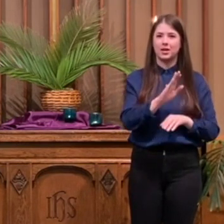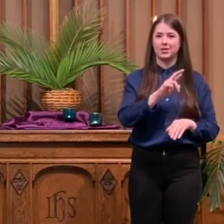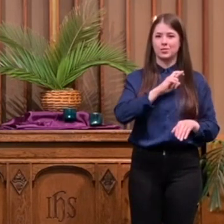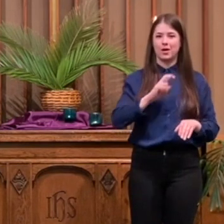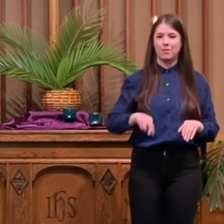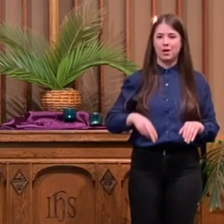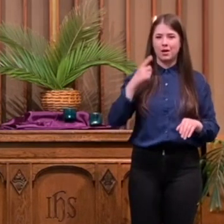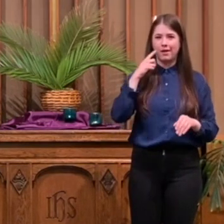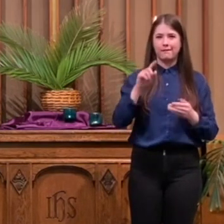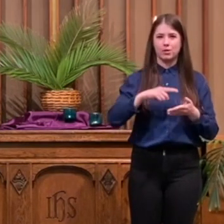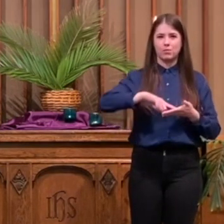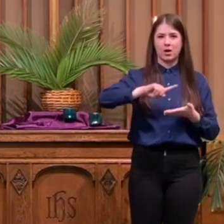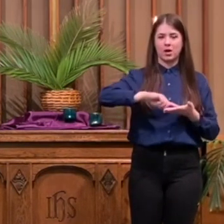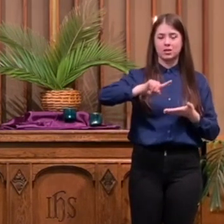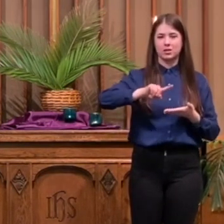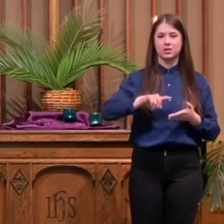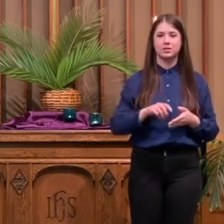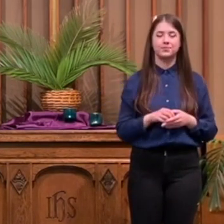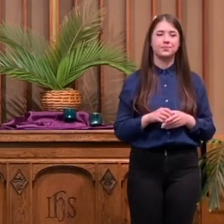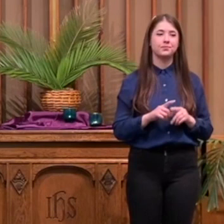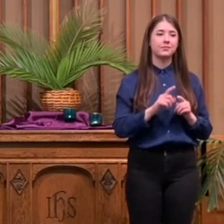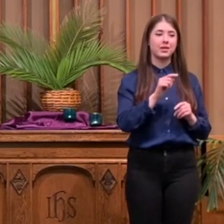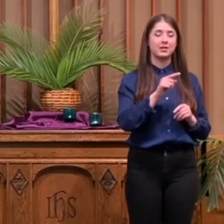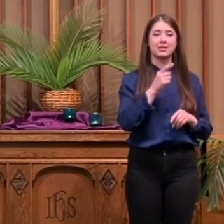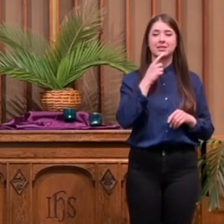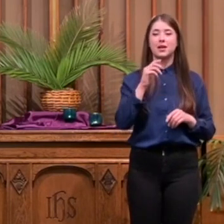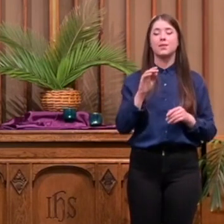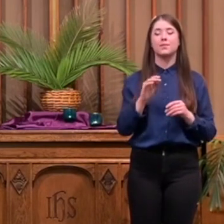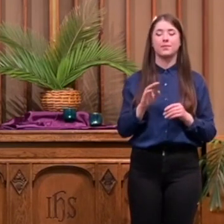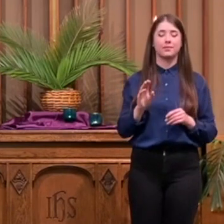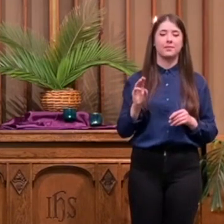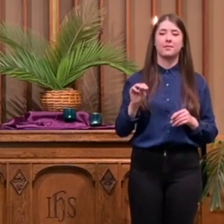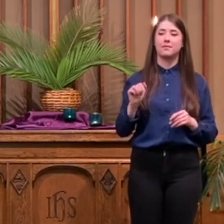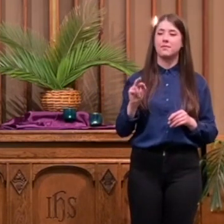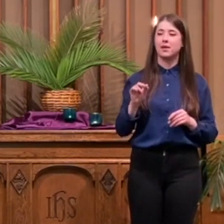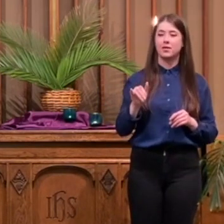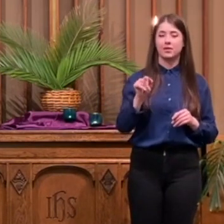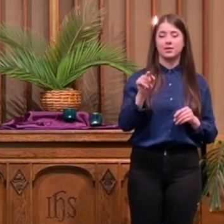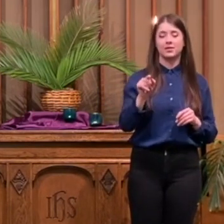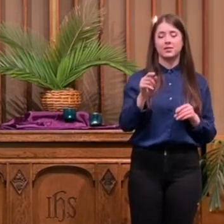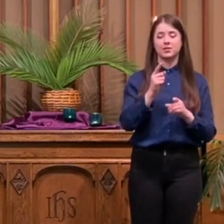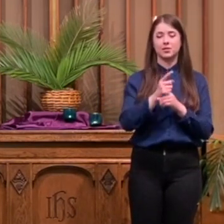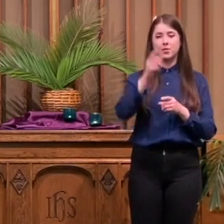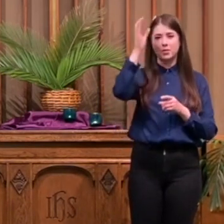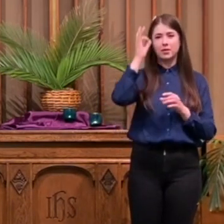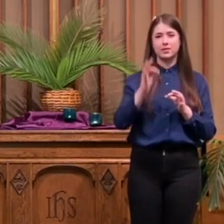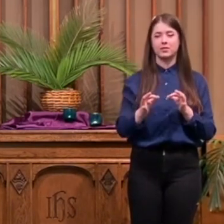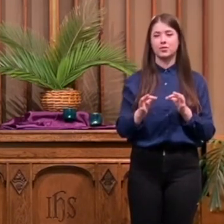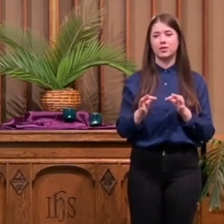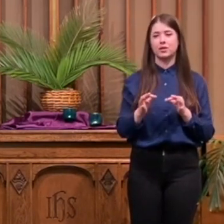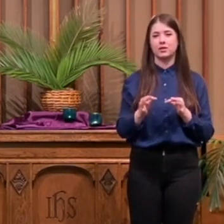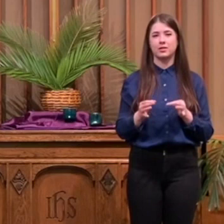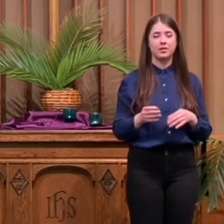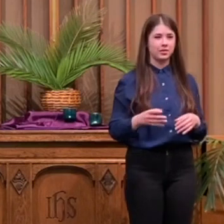But Jesus says Mary made the right choice. Mary drew on courage to take on